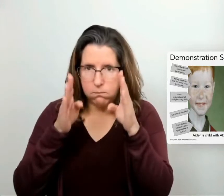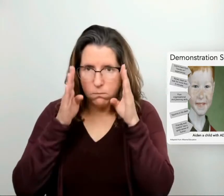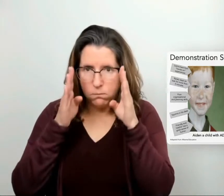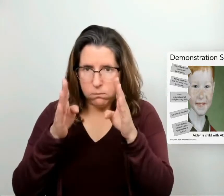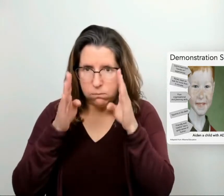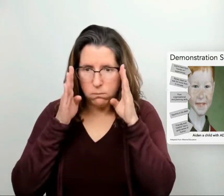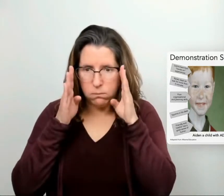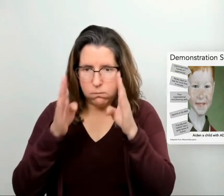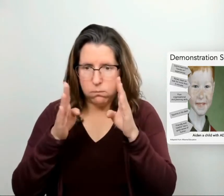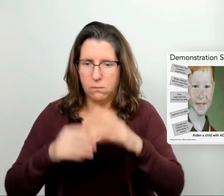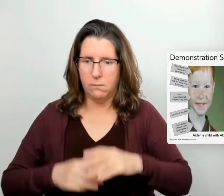great deal of concentration?